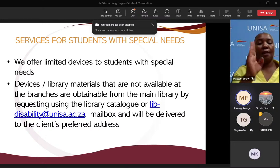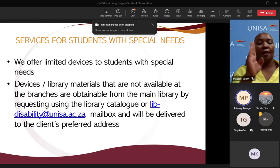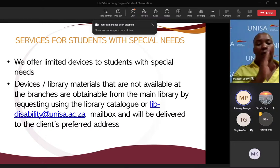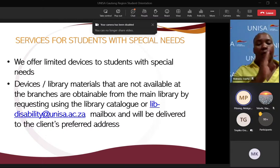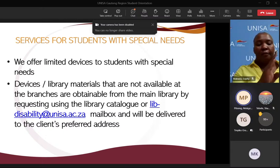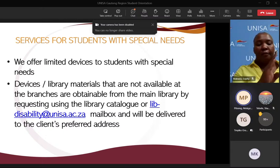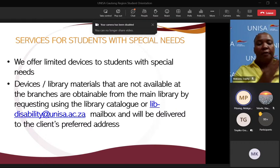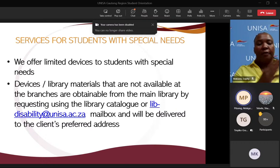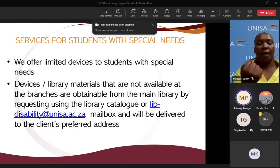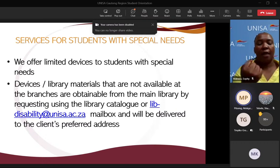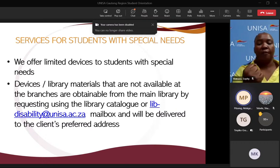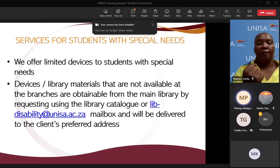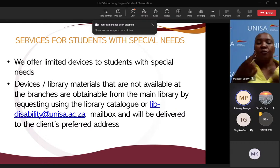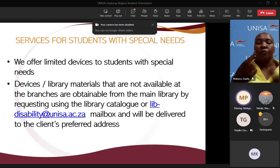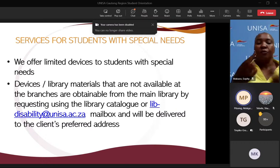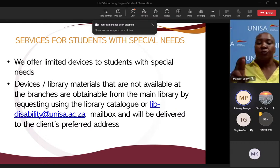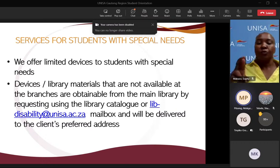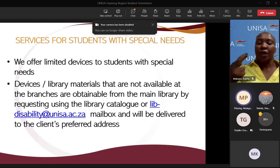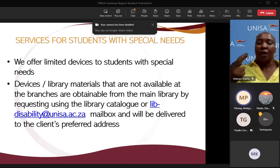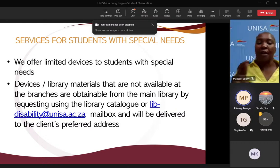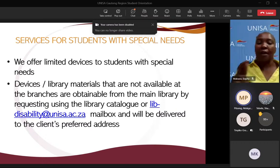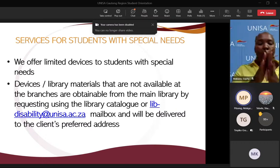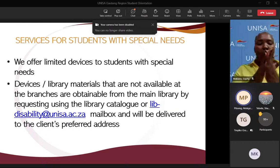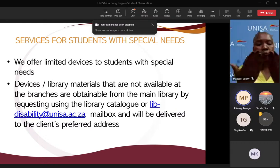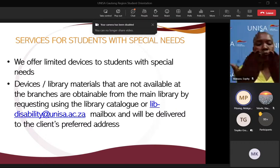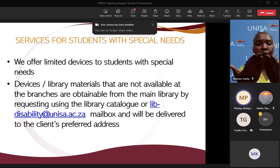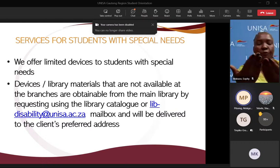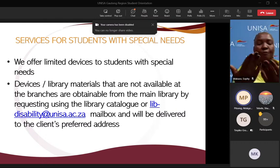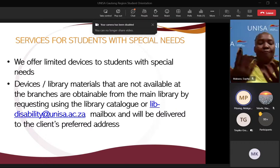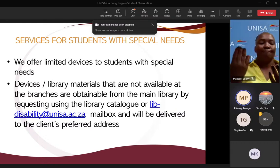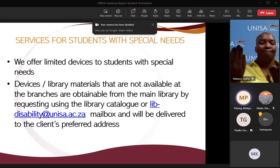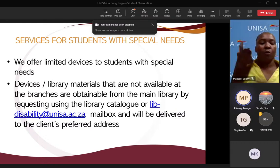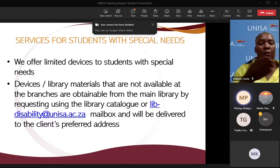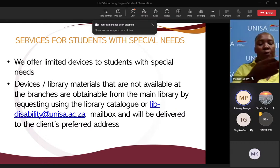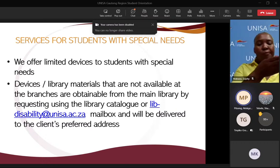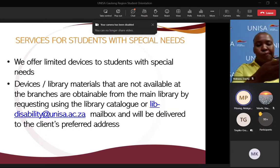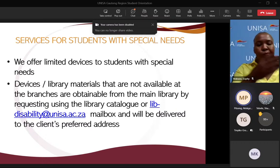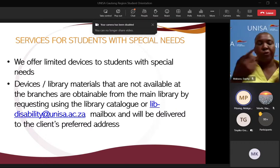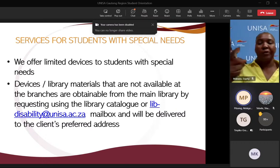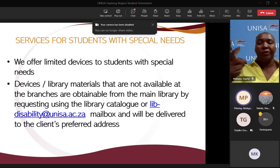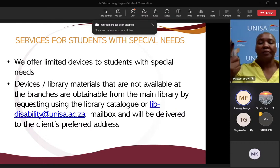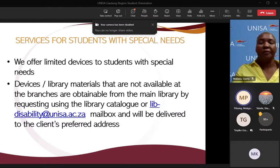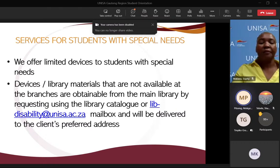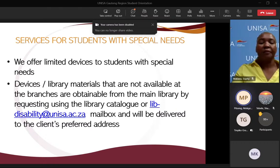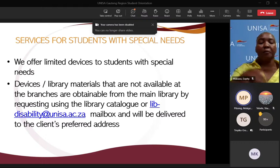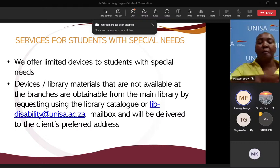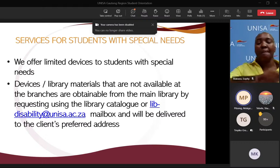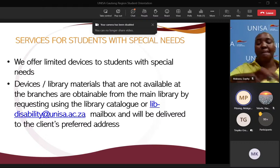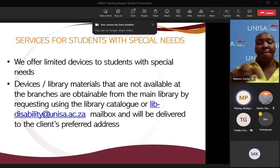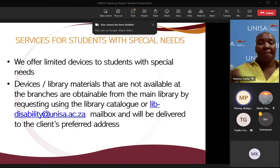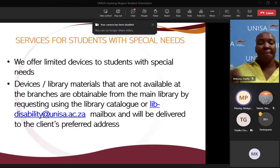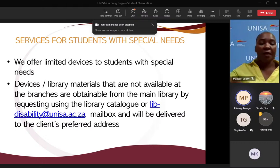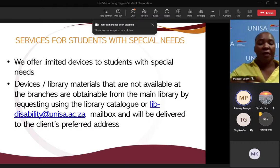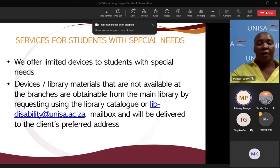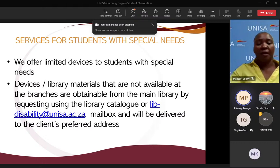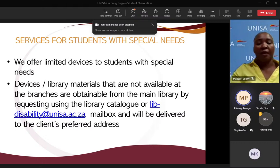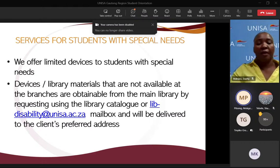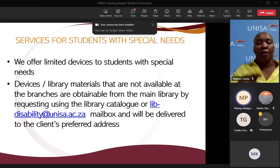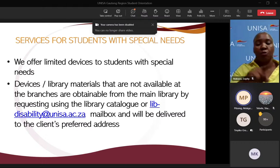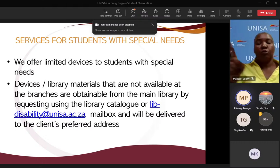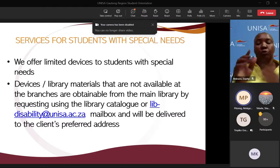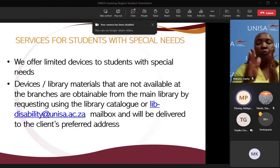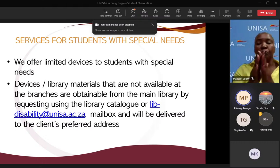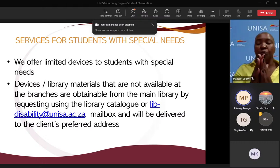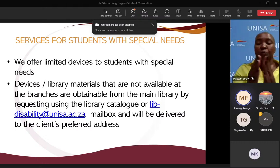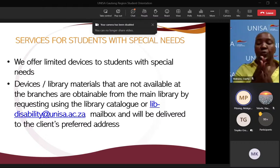devices and Library materials that are available at various branches and those materials that are not available